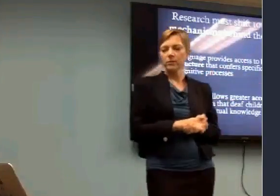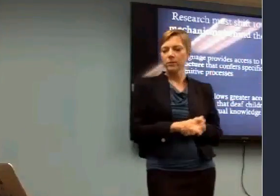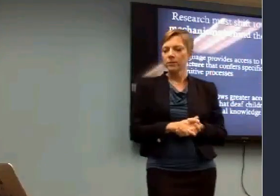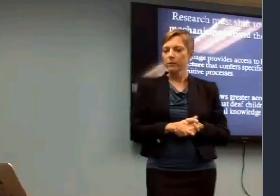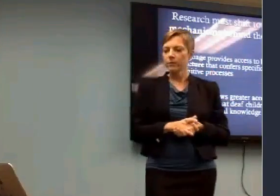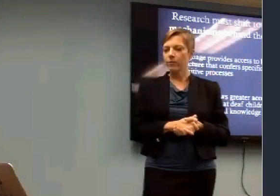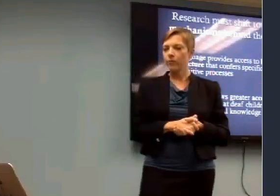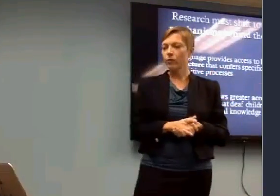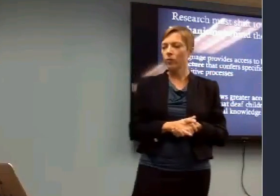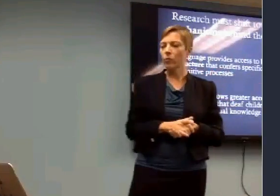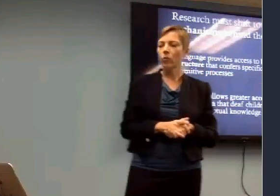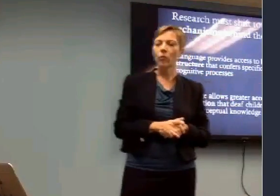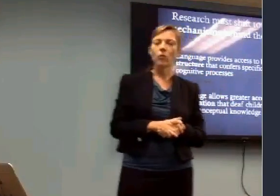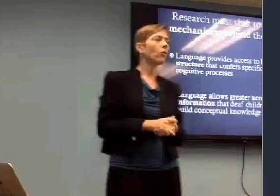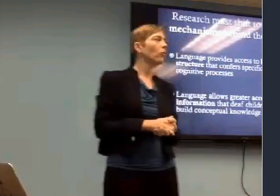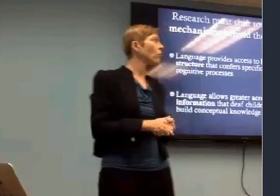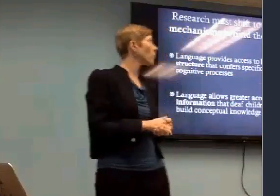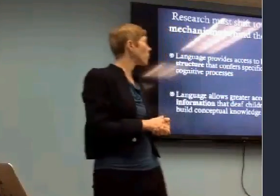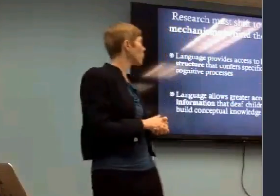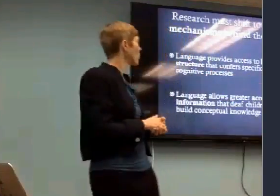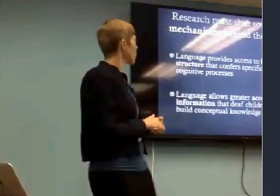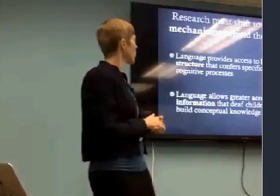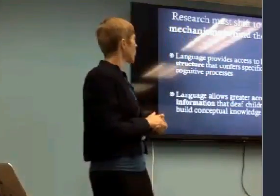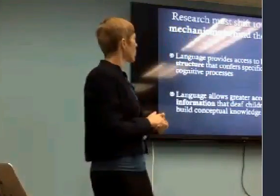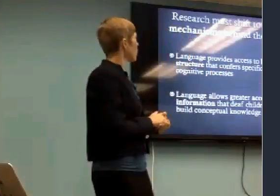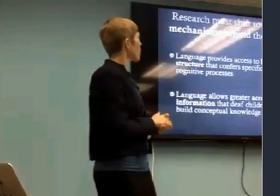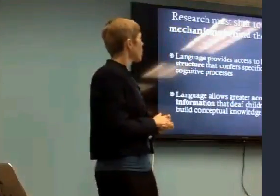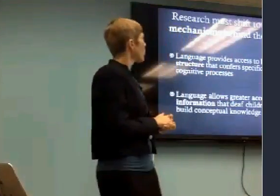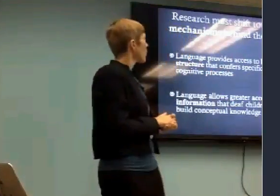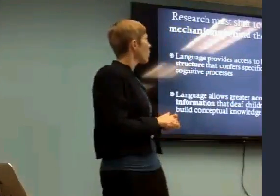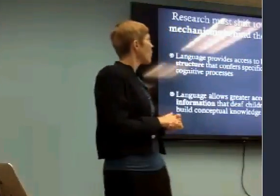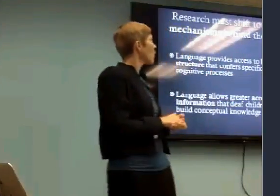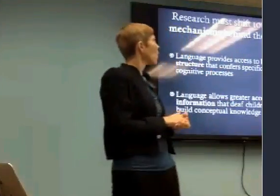documented delays that I just mentioned.